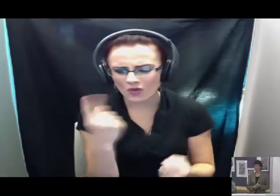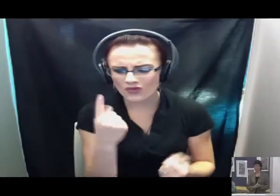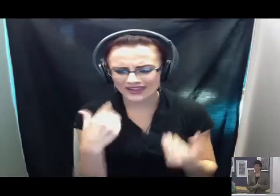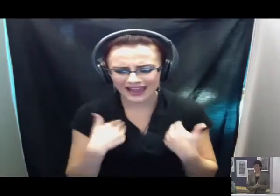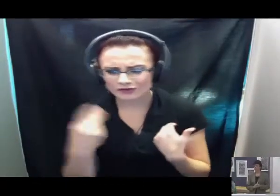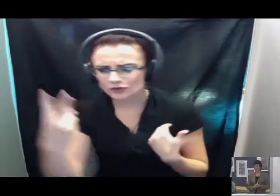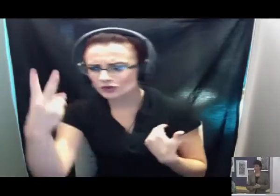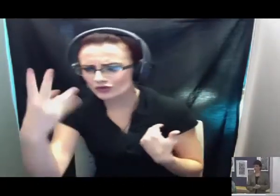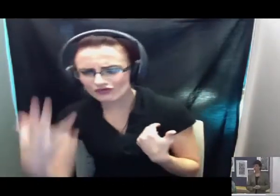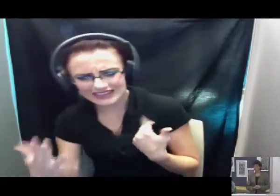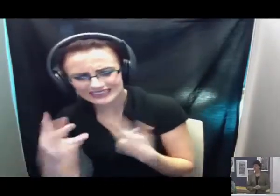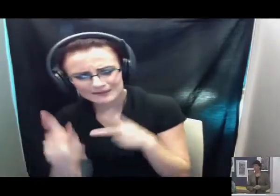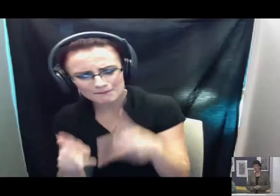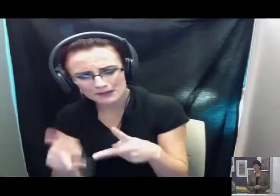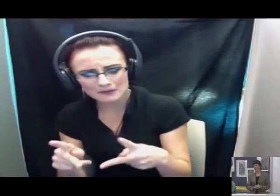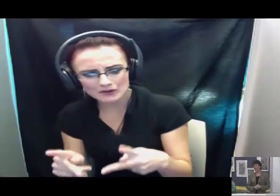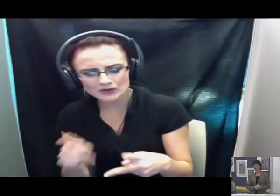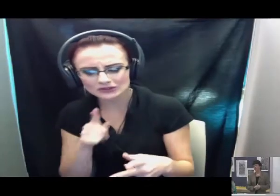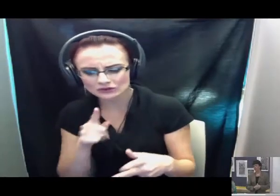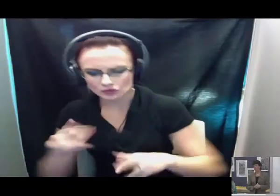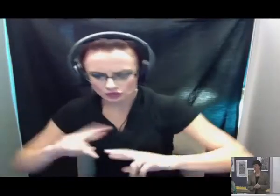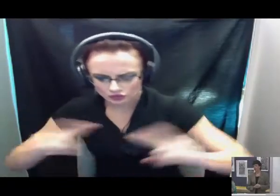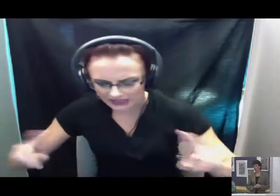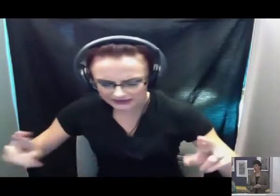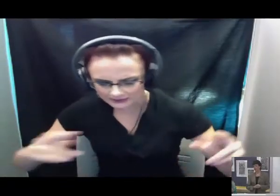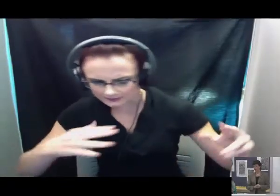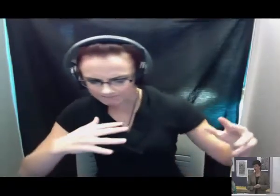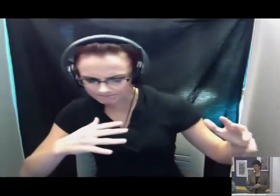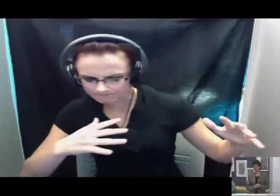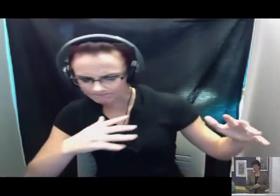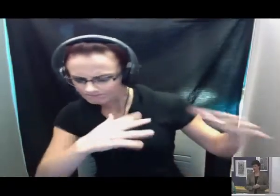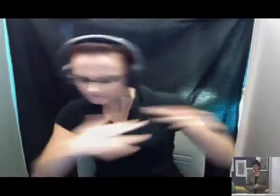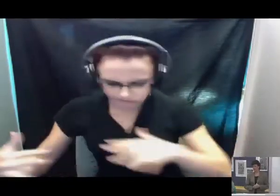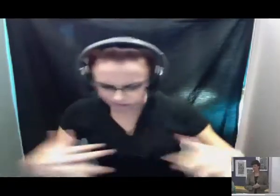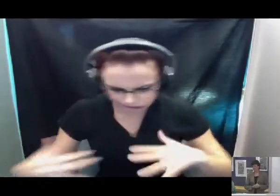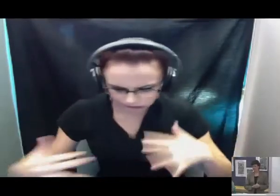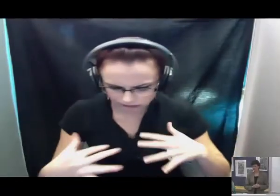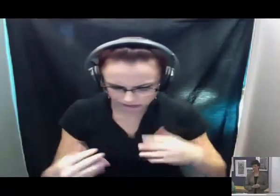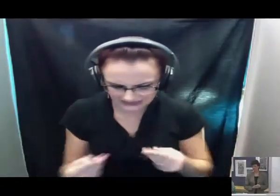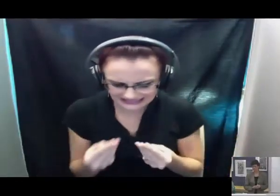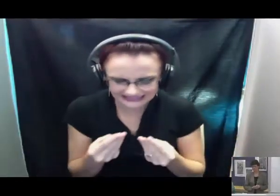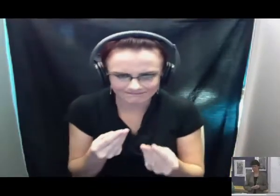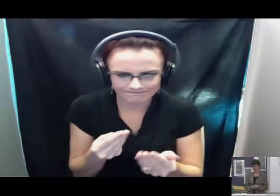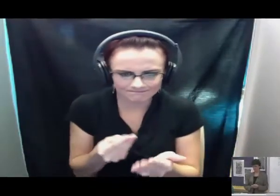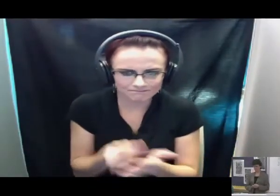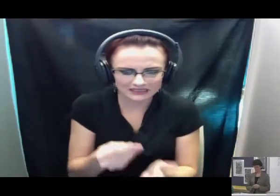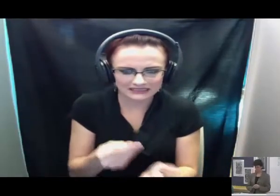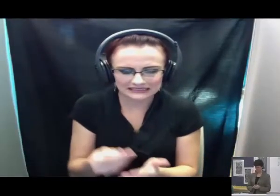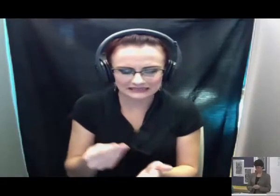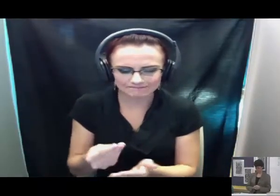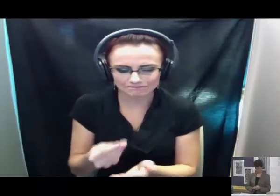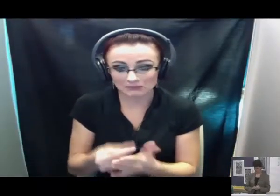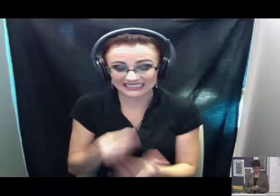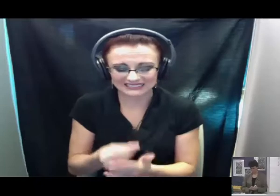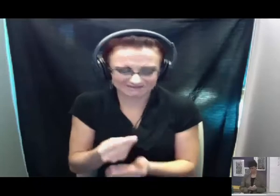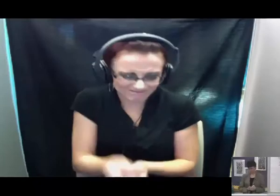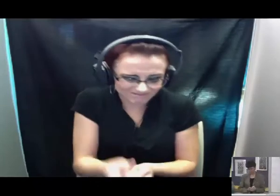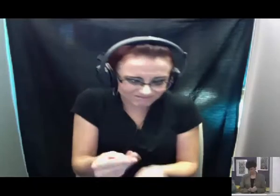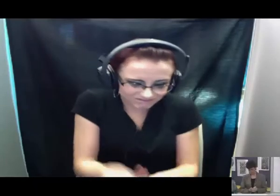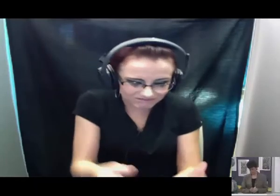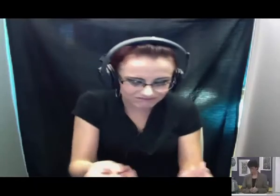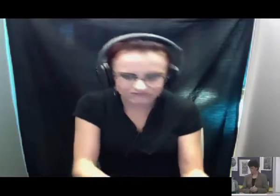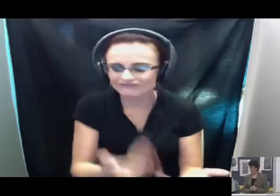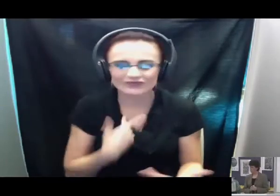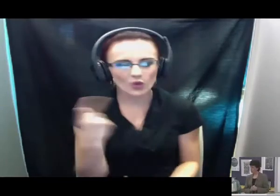you, give you money if you needed it.